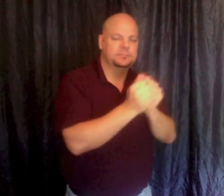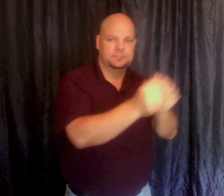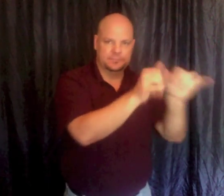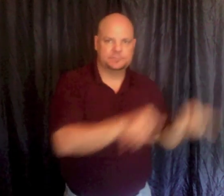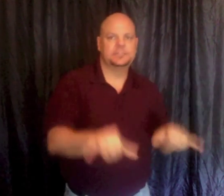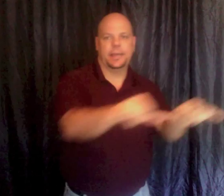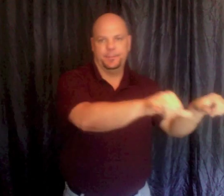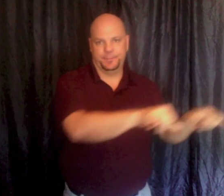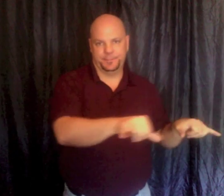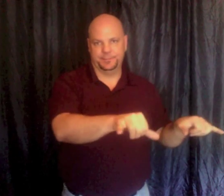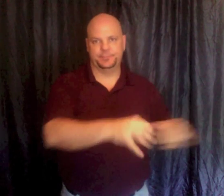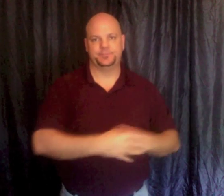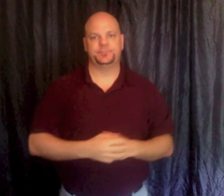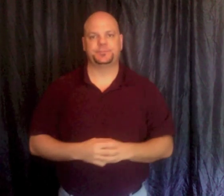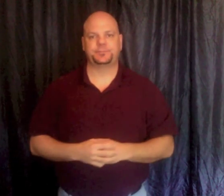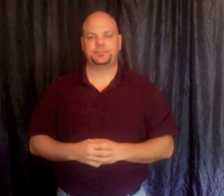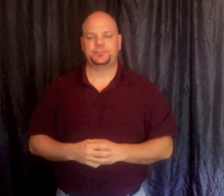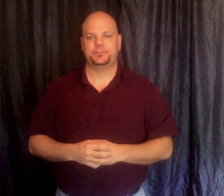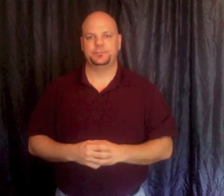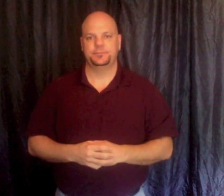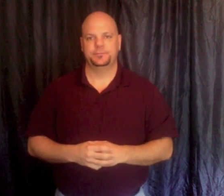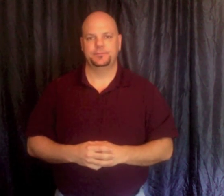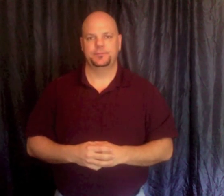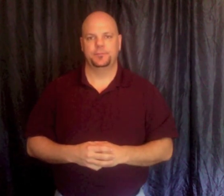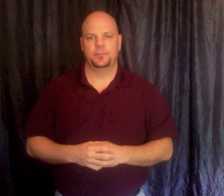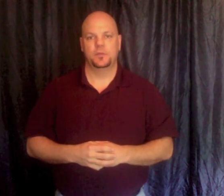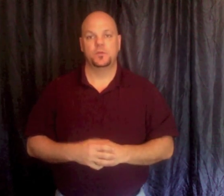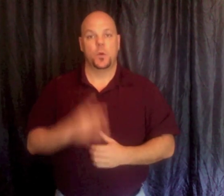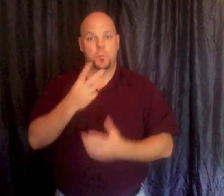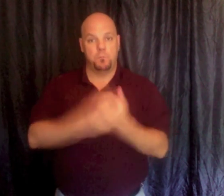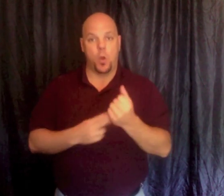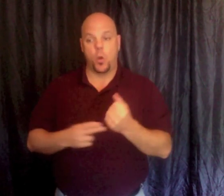The boundary, the standard has to be agreed upon.